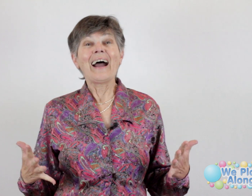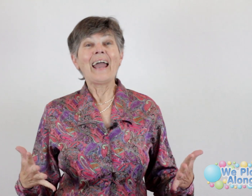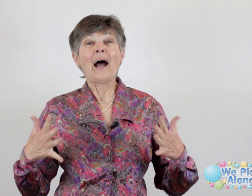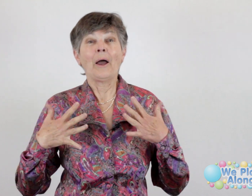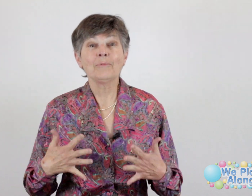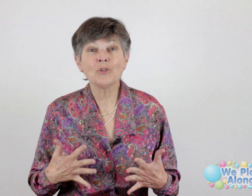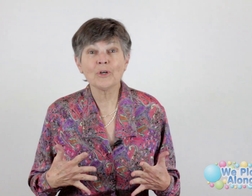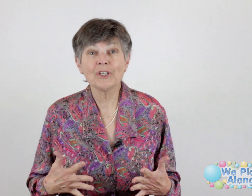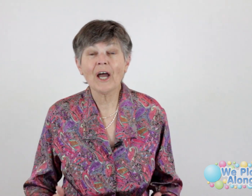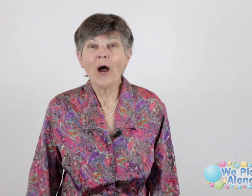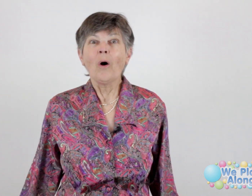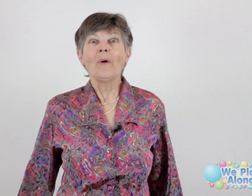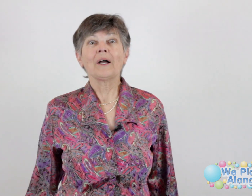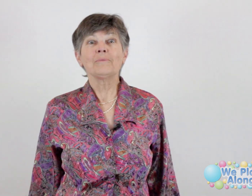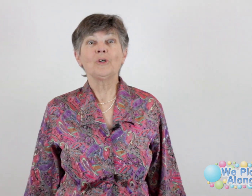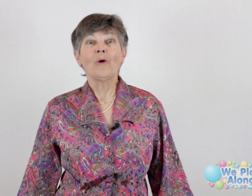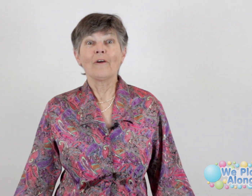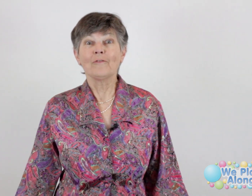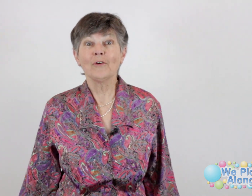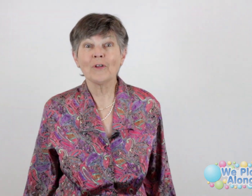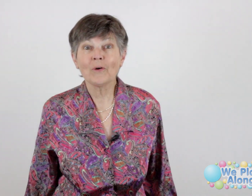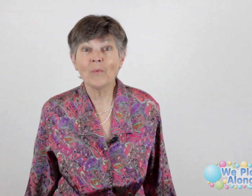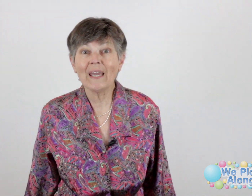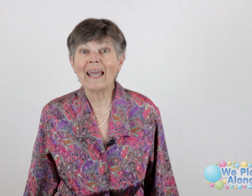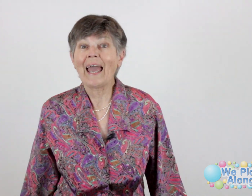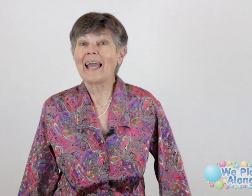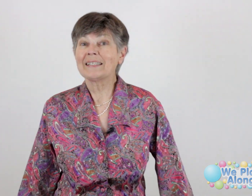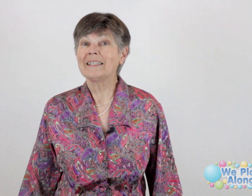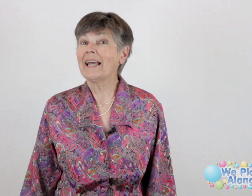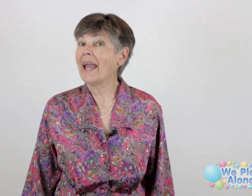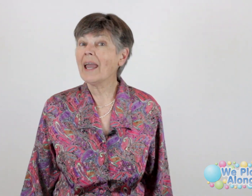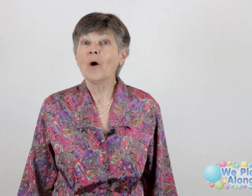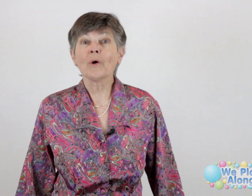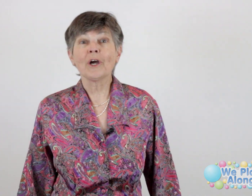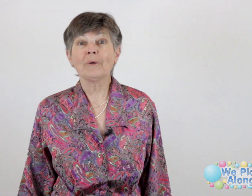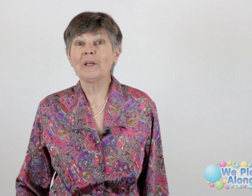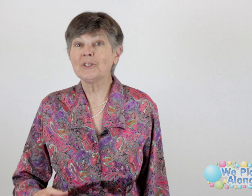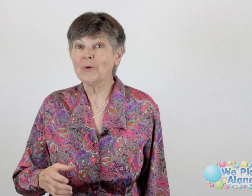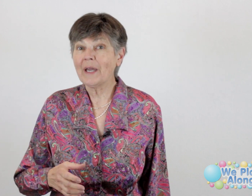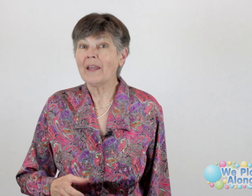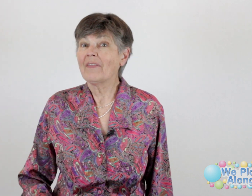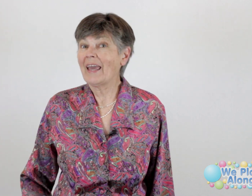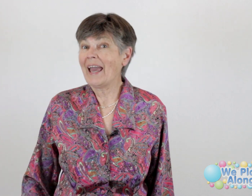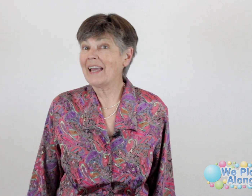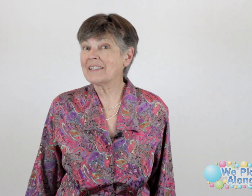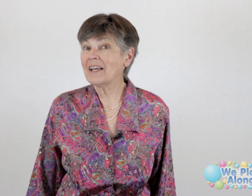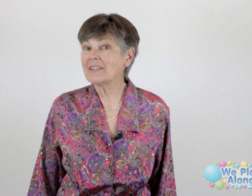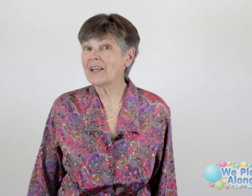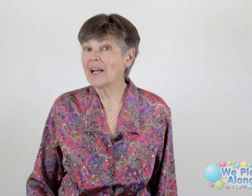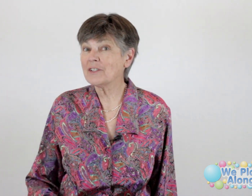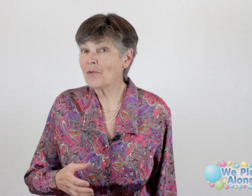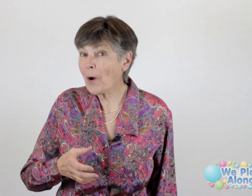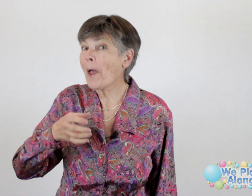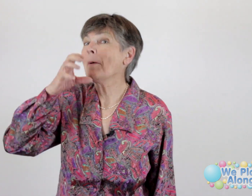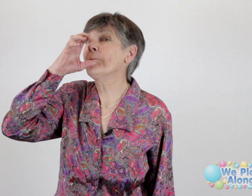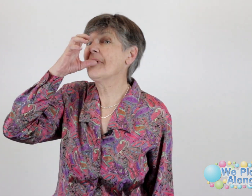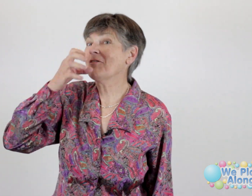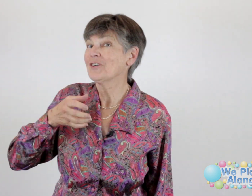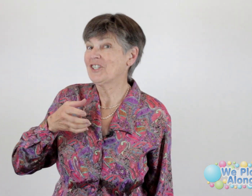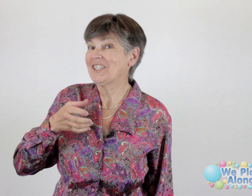Hi, I'm Georgia. Welcome to our Food of the Week, and today we're going to be doing the ASL signs for